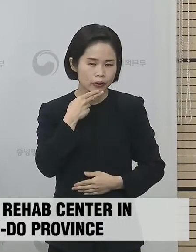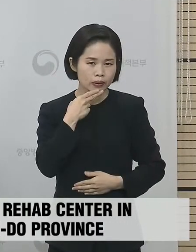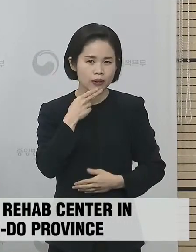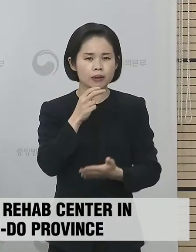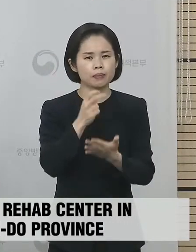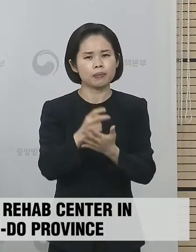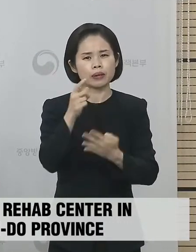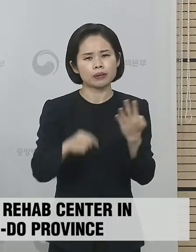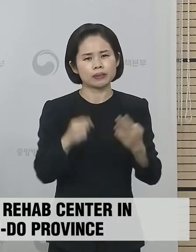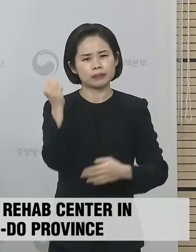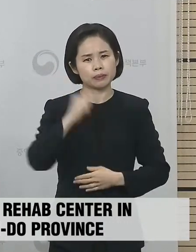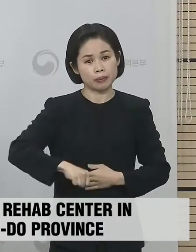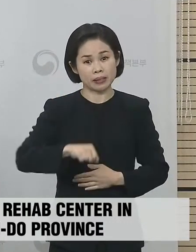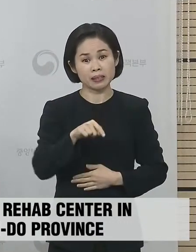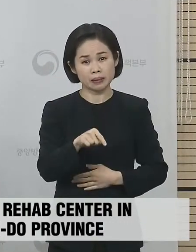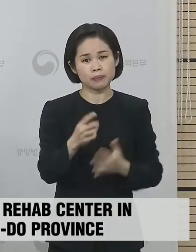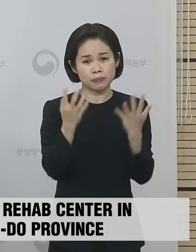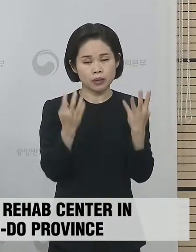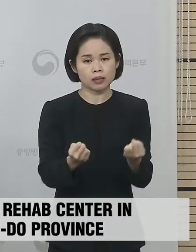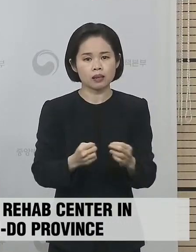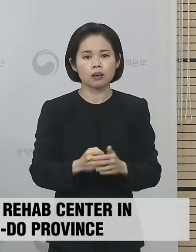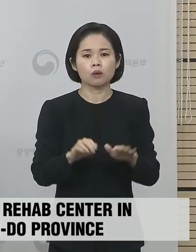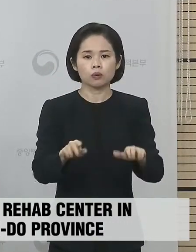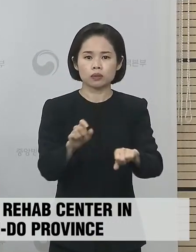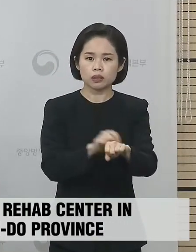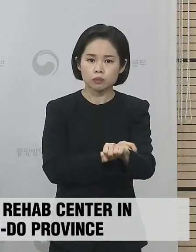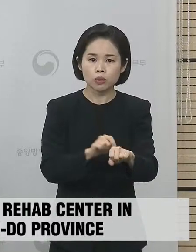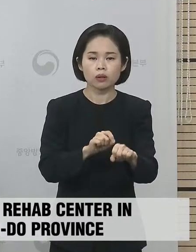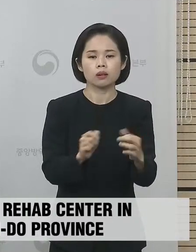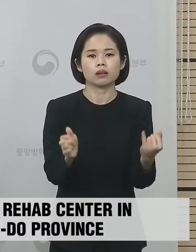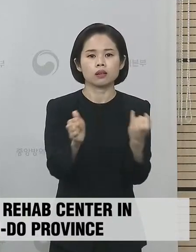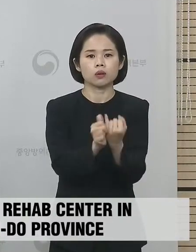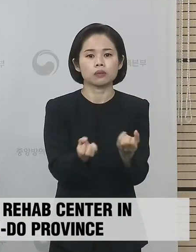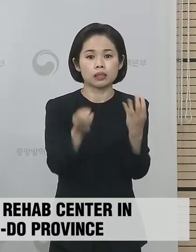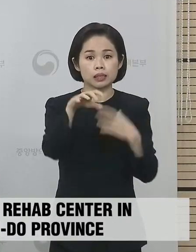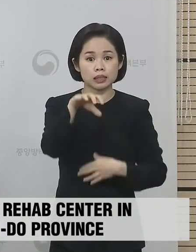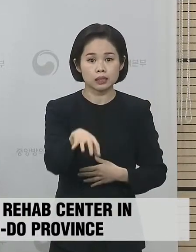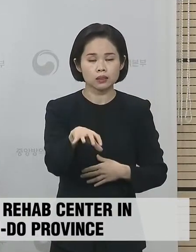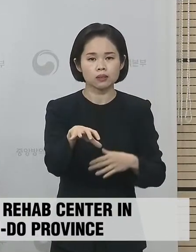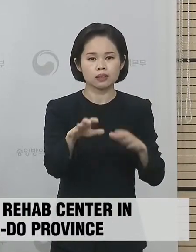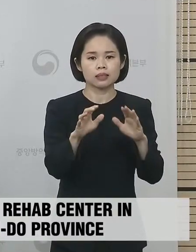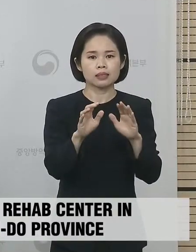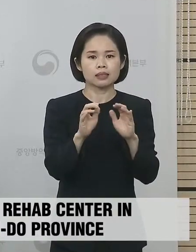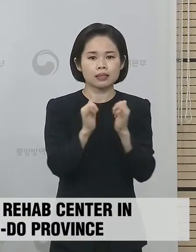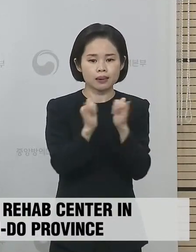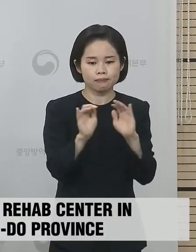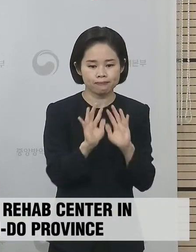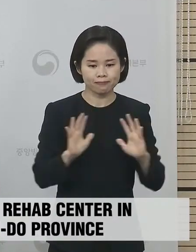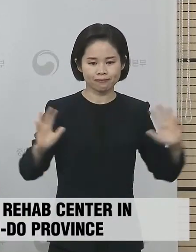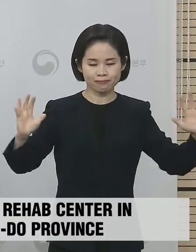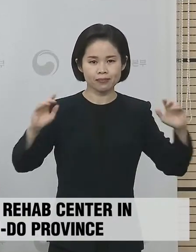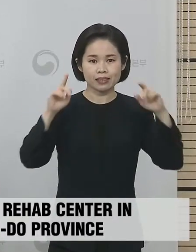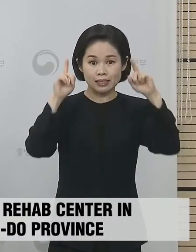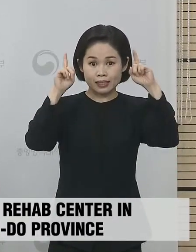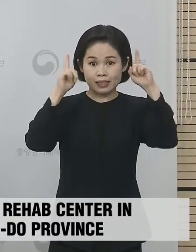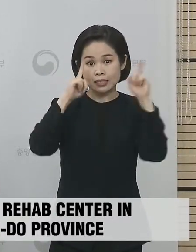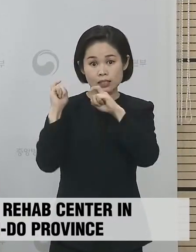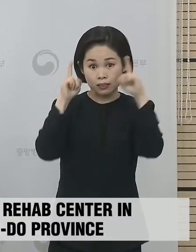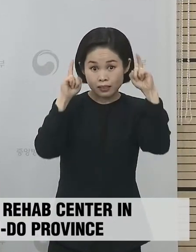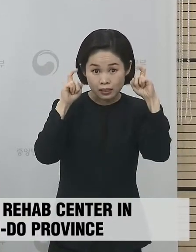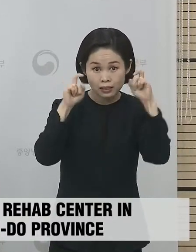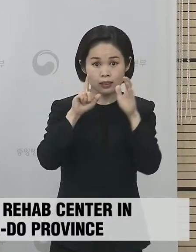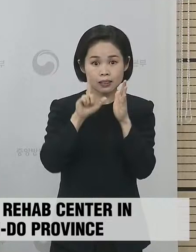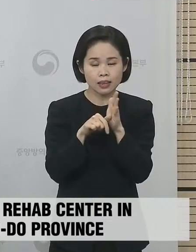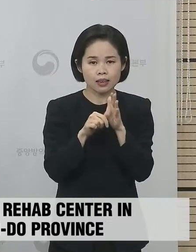also not having an entry log at facilities. And especially today, we would like to share an example of a wedding